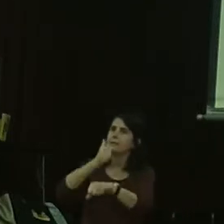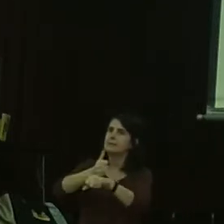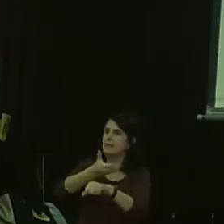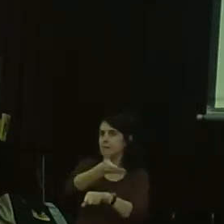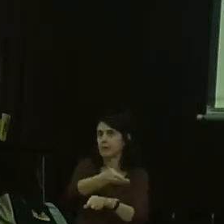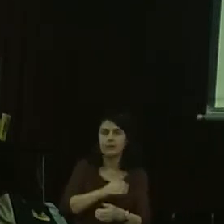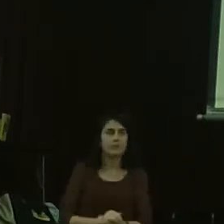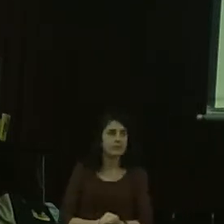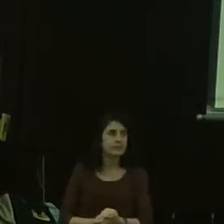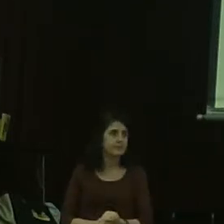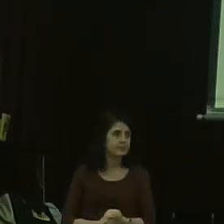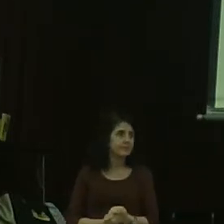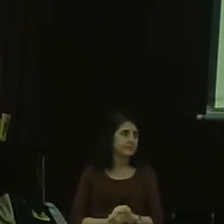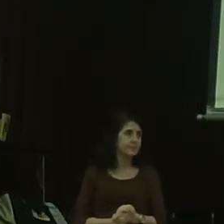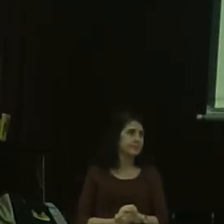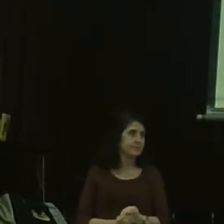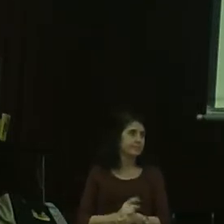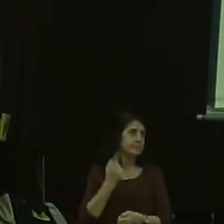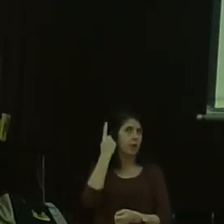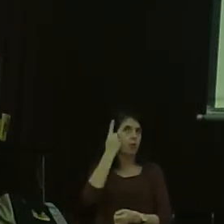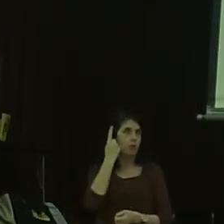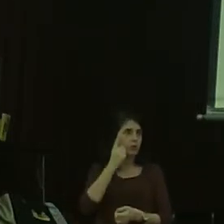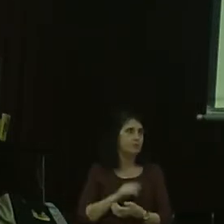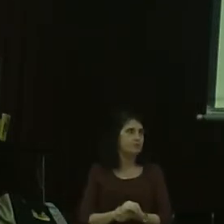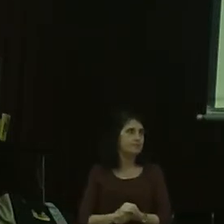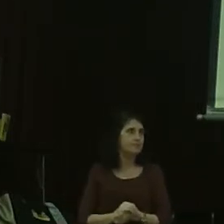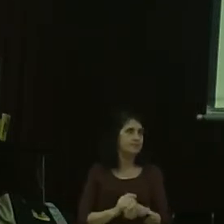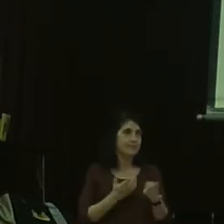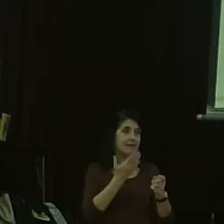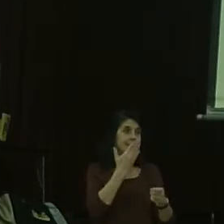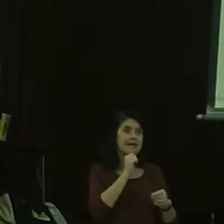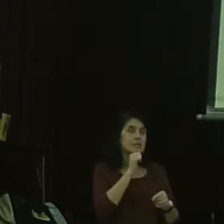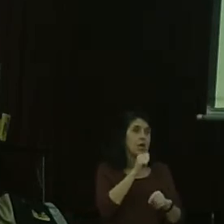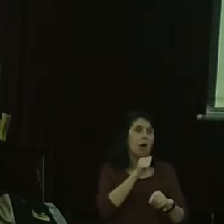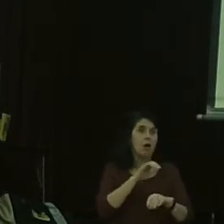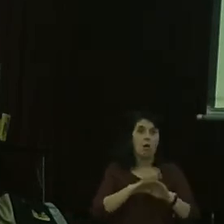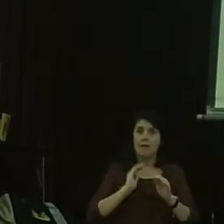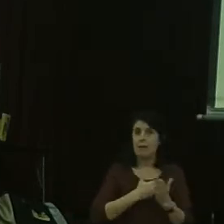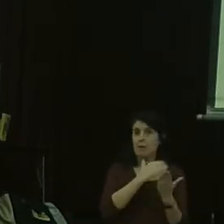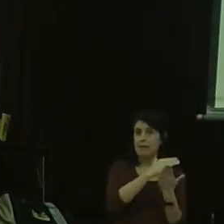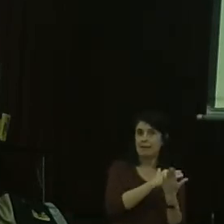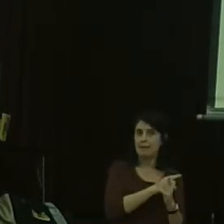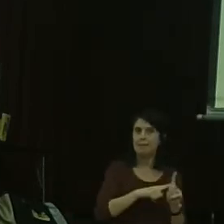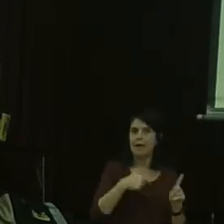parts of the world. Just a thought. Yeah, thank you. It's not on my radar, but I'll definitely take note of that.